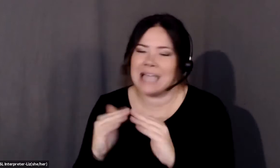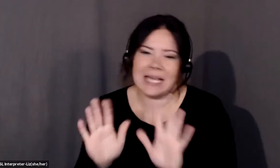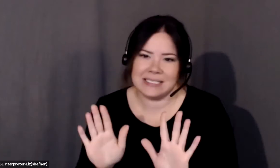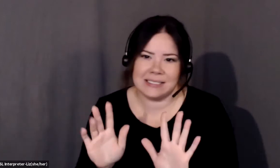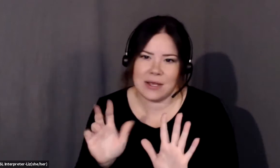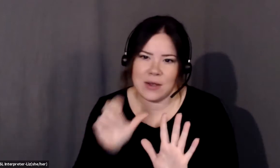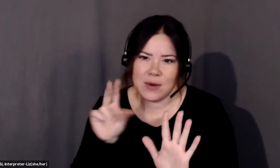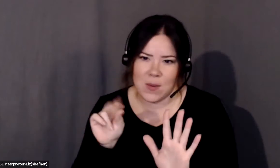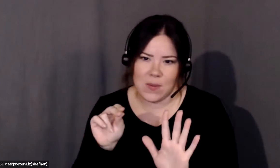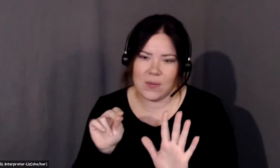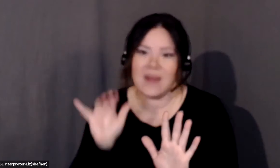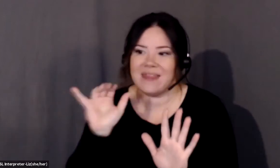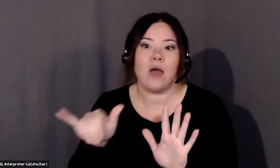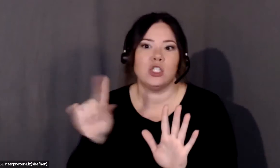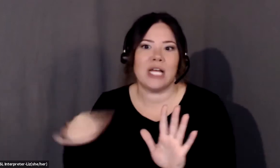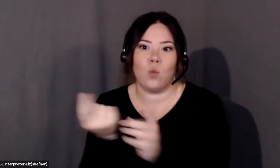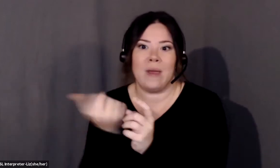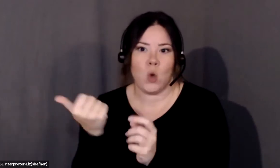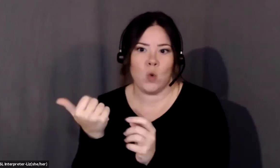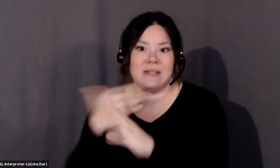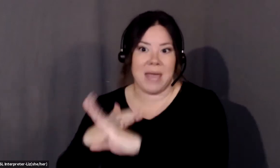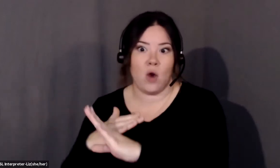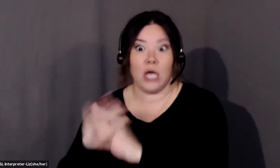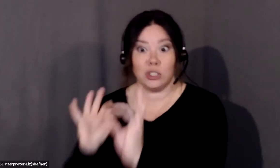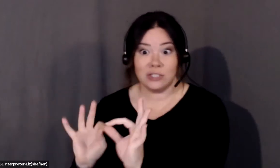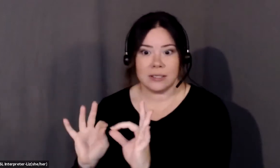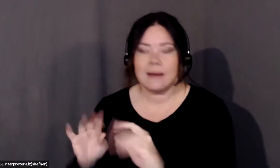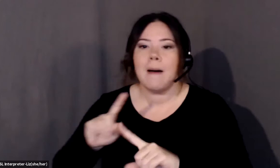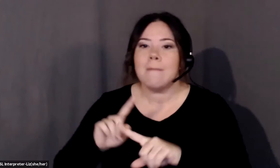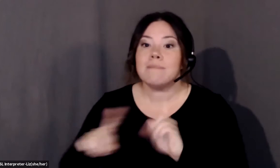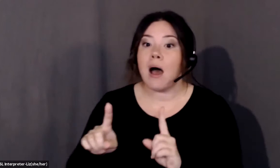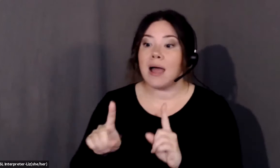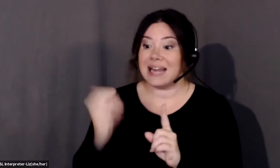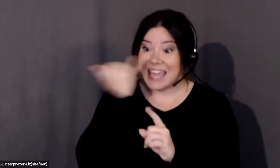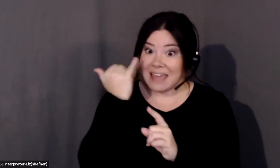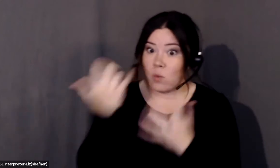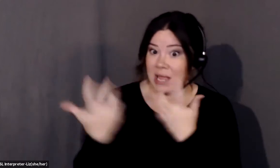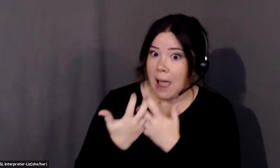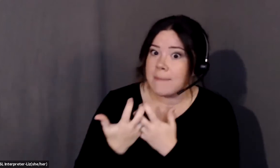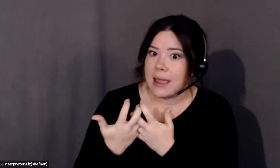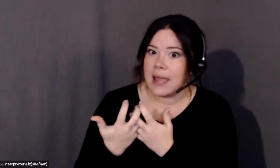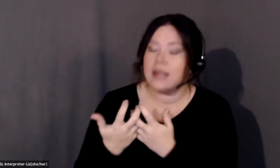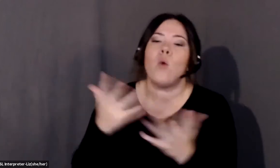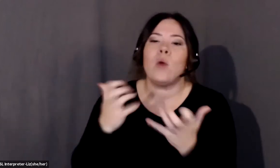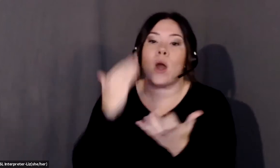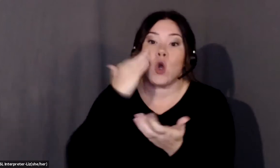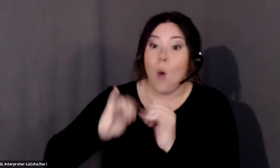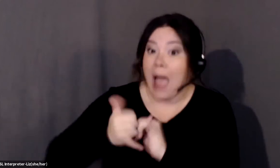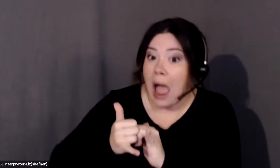the barriers, but that actually the accommodation in some way, and we want to know what that way